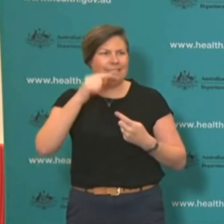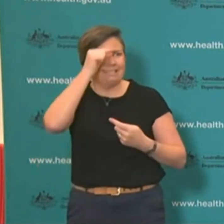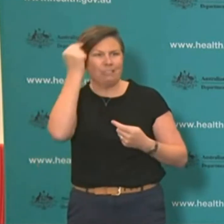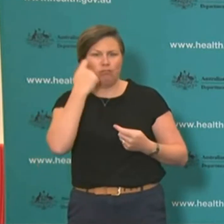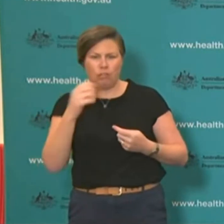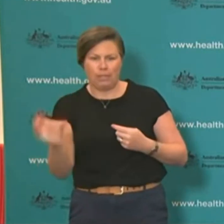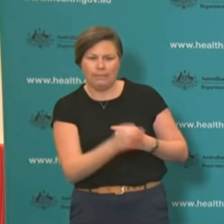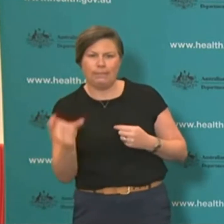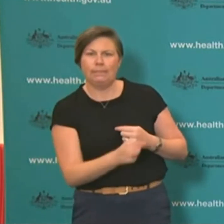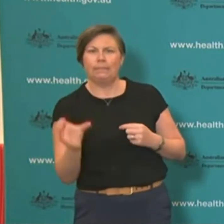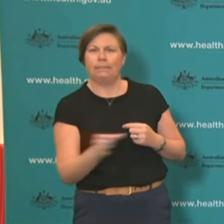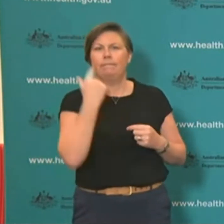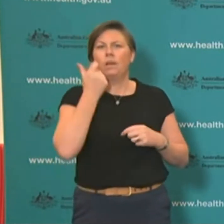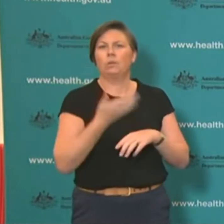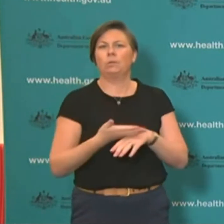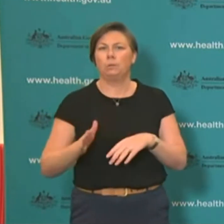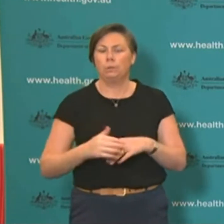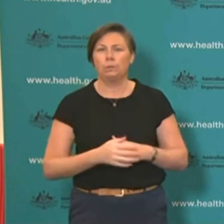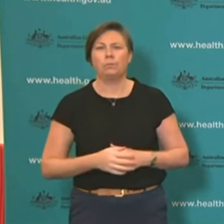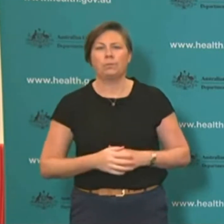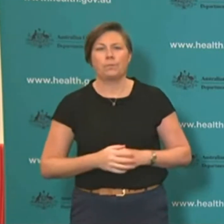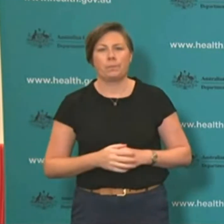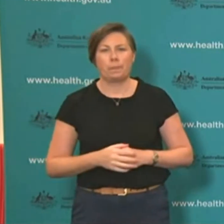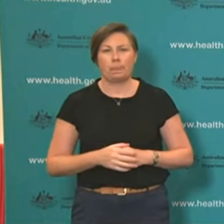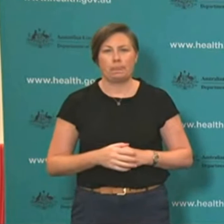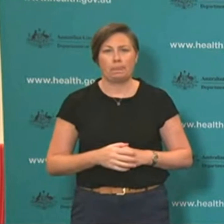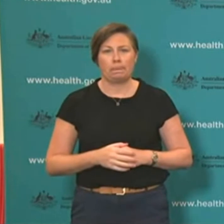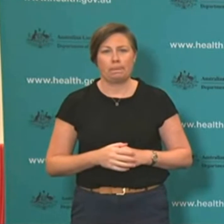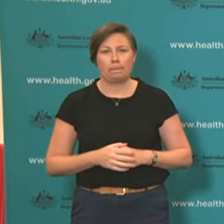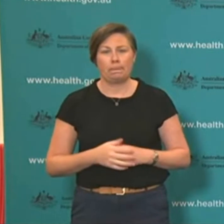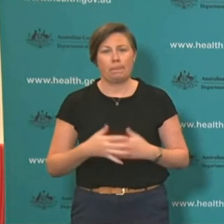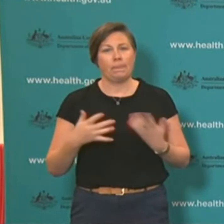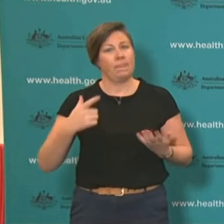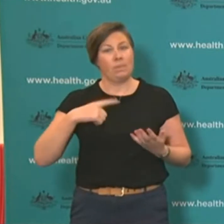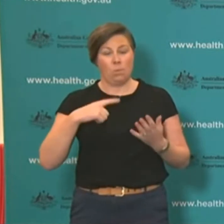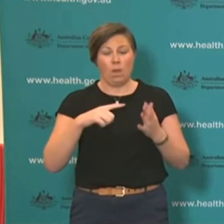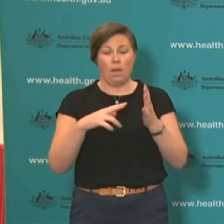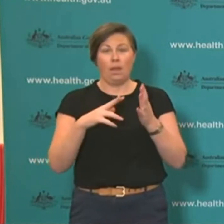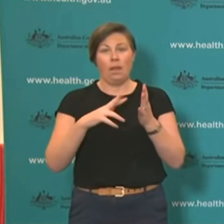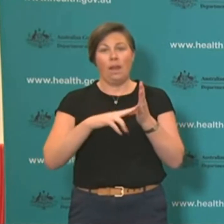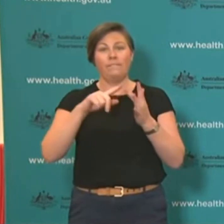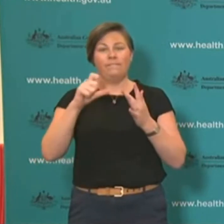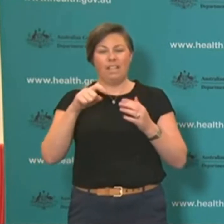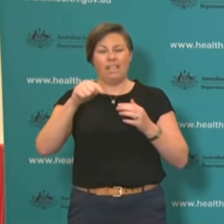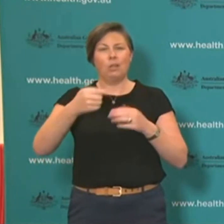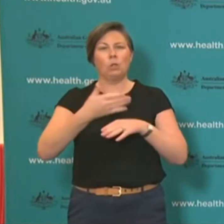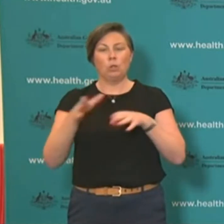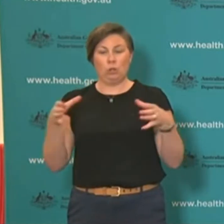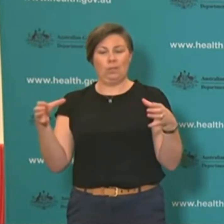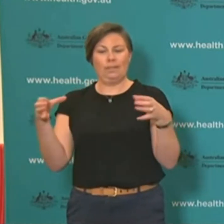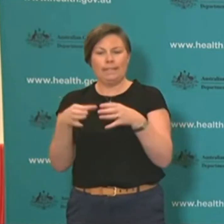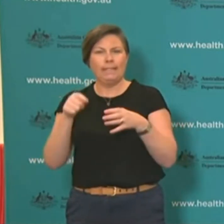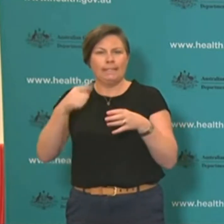assistance teams there now. And just another example of the partnership model that the Victorian Aged Care Response Centre